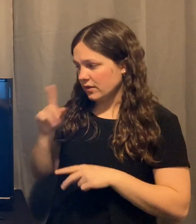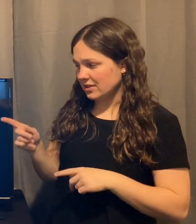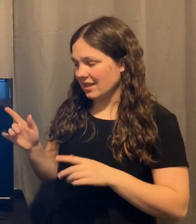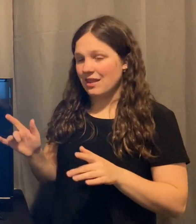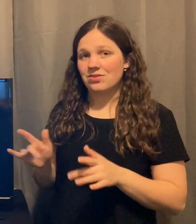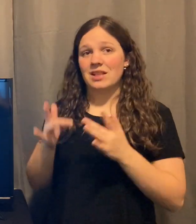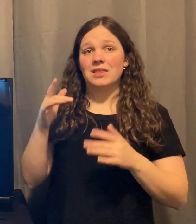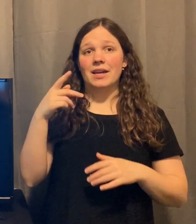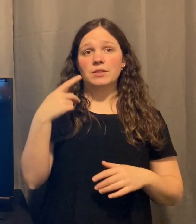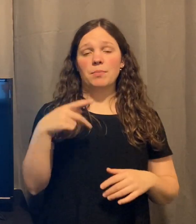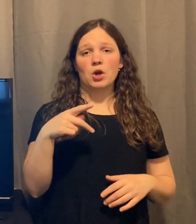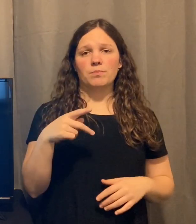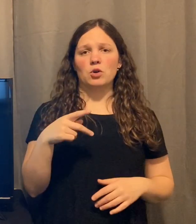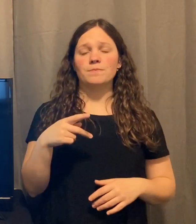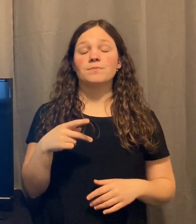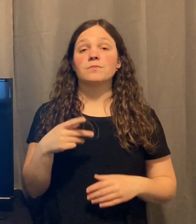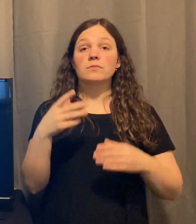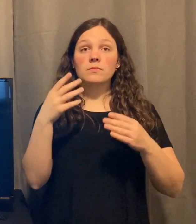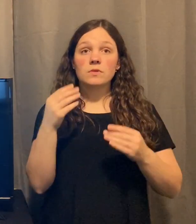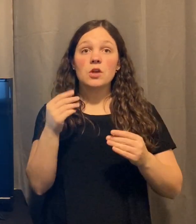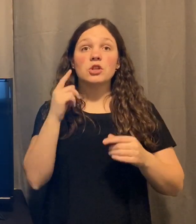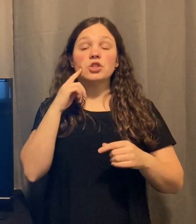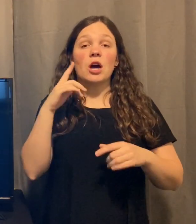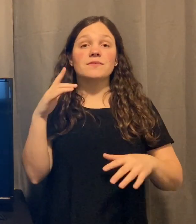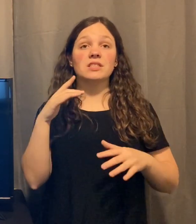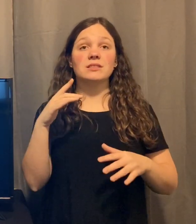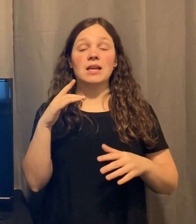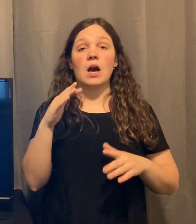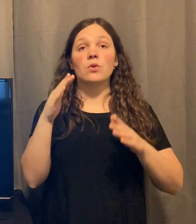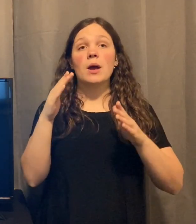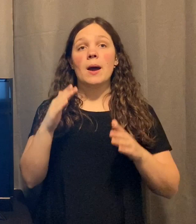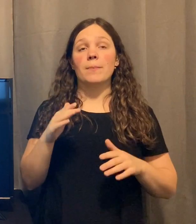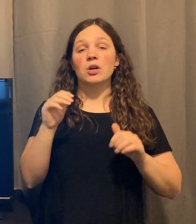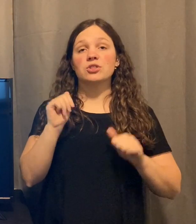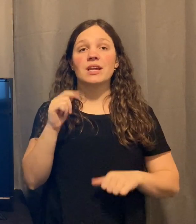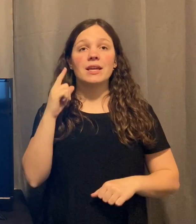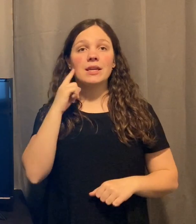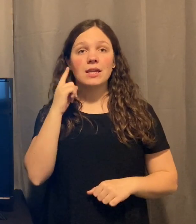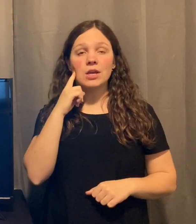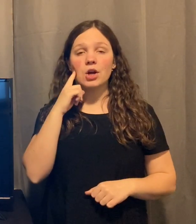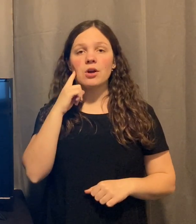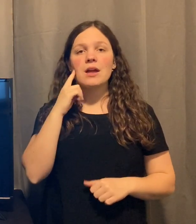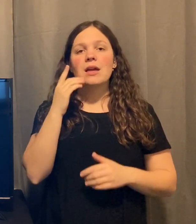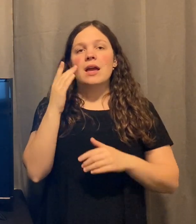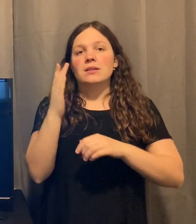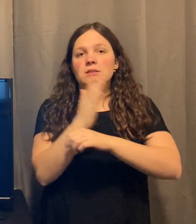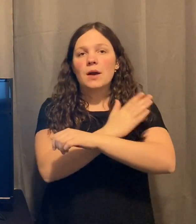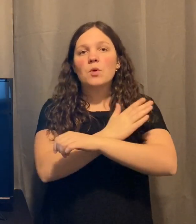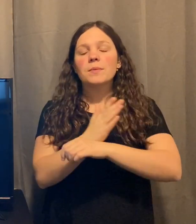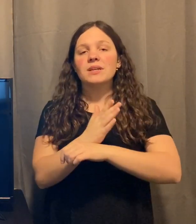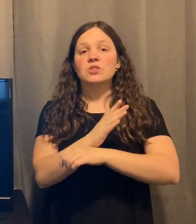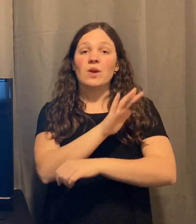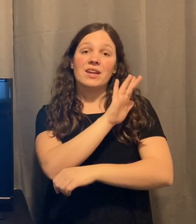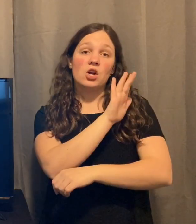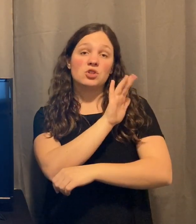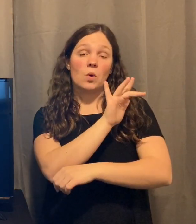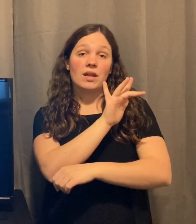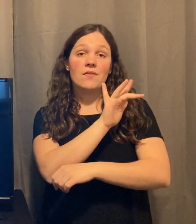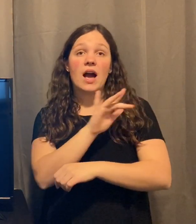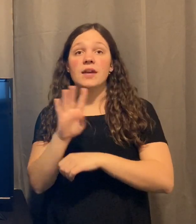the light purple. The softest sound a person can hear is somewhere between 25